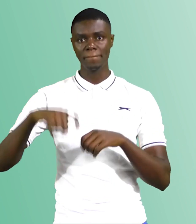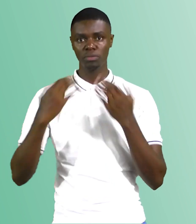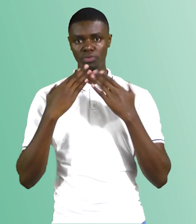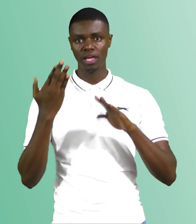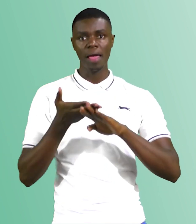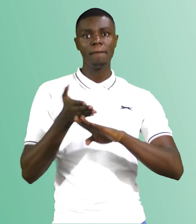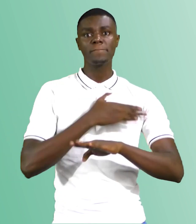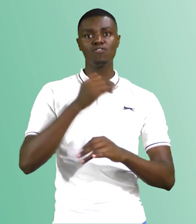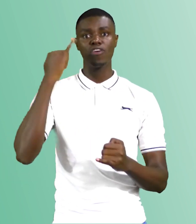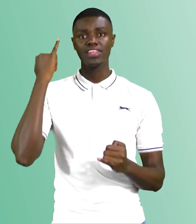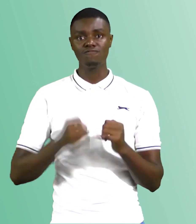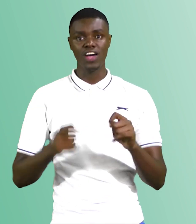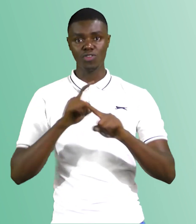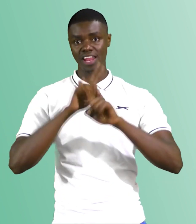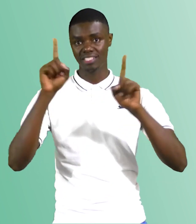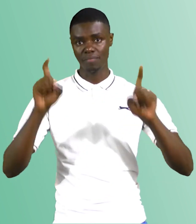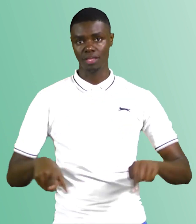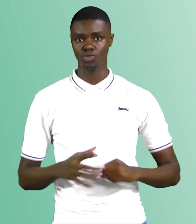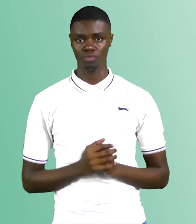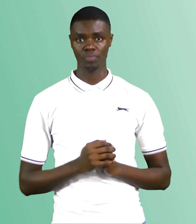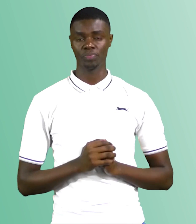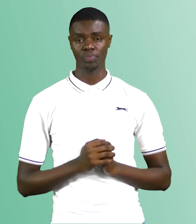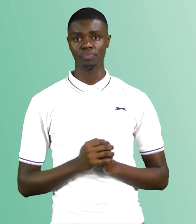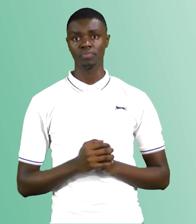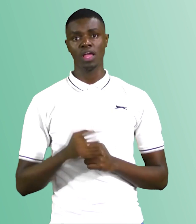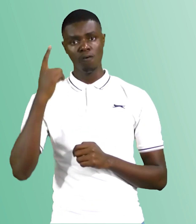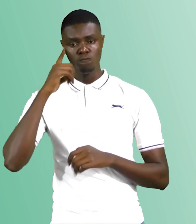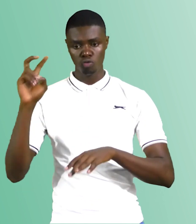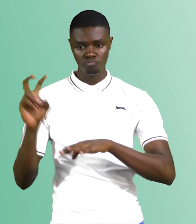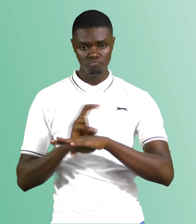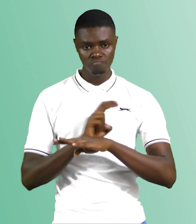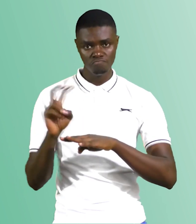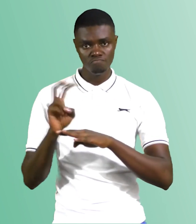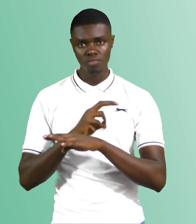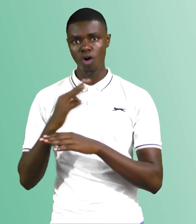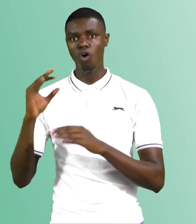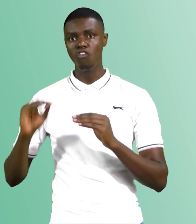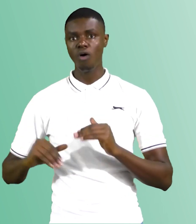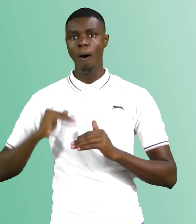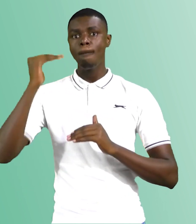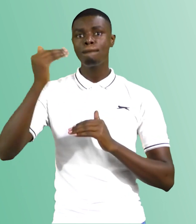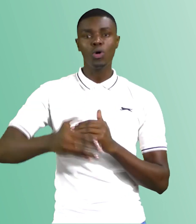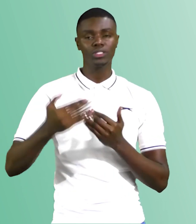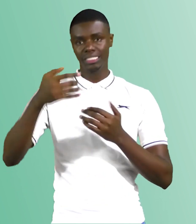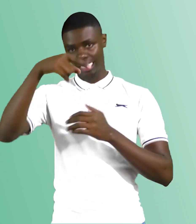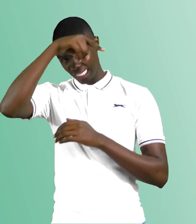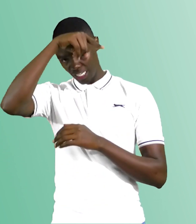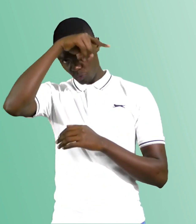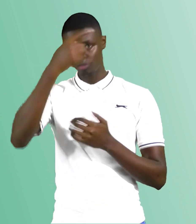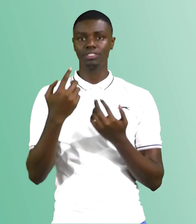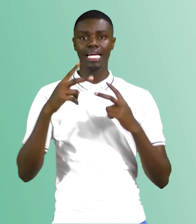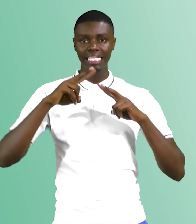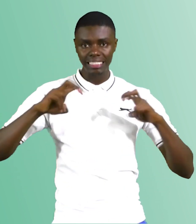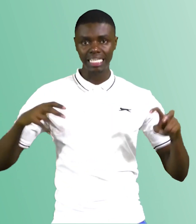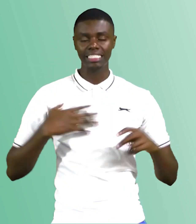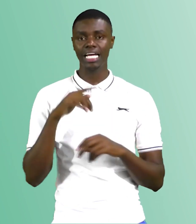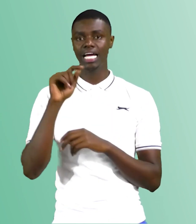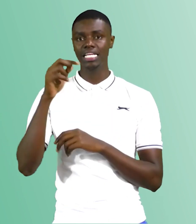be completed before the final examination. For supervision of postgraduate research and thesis,